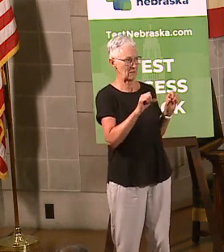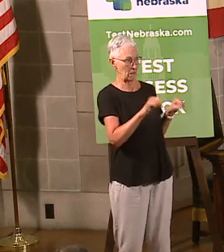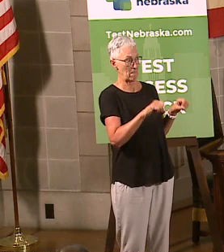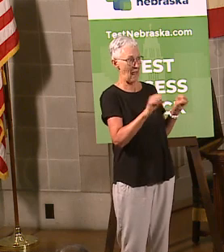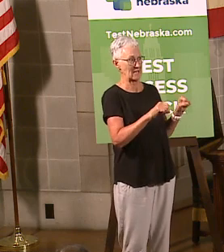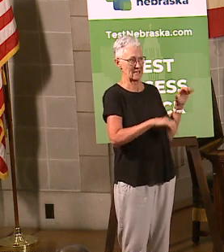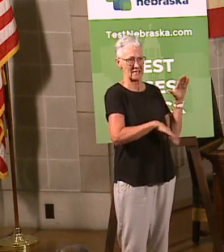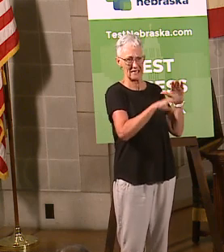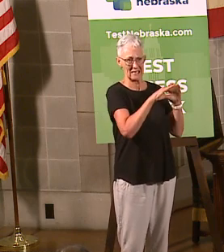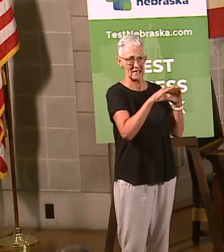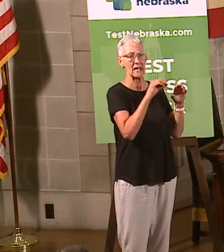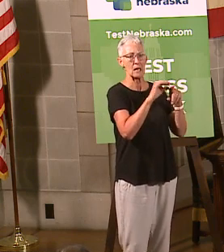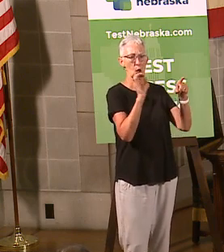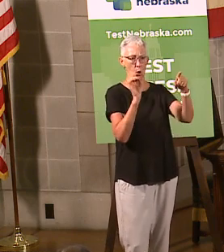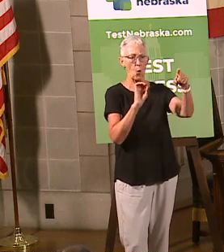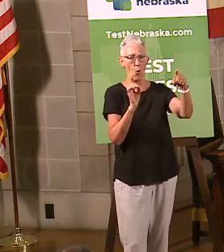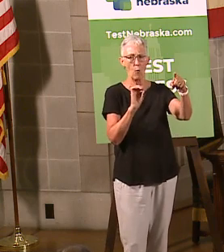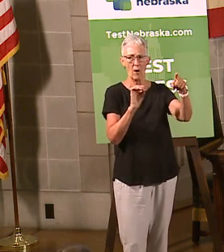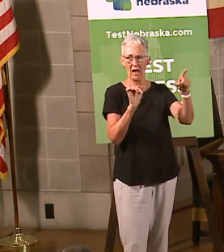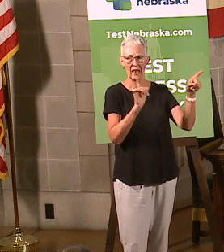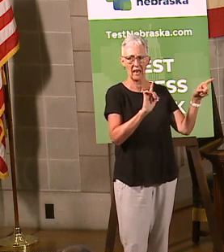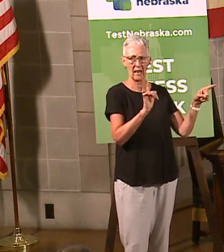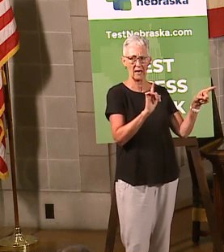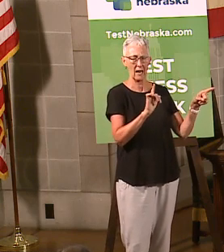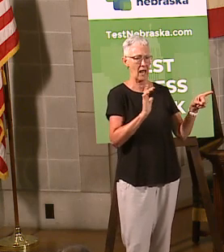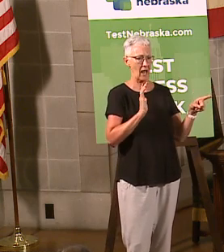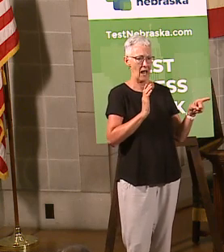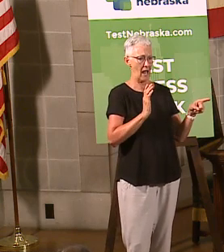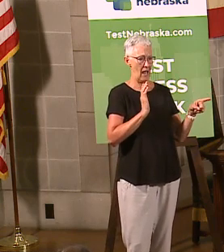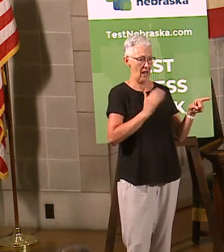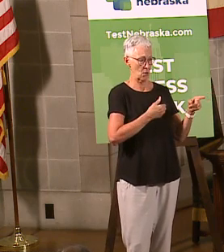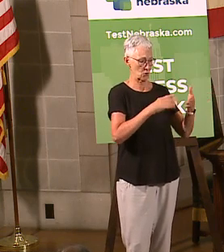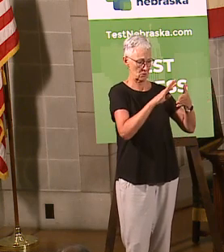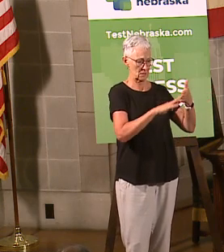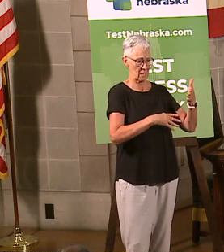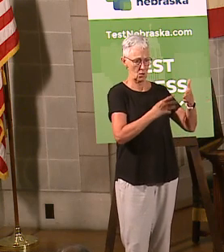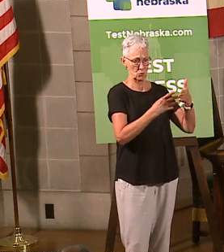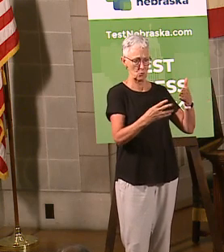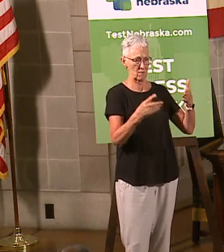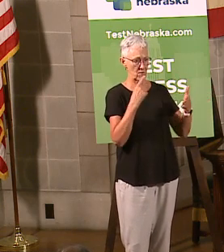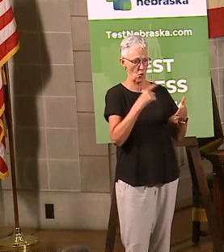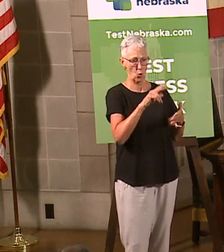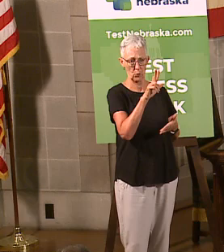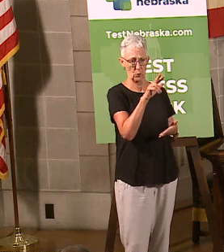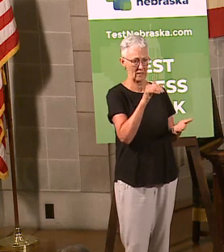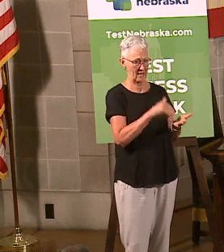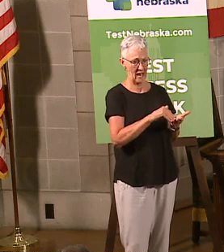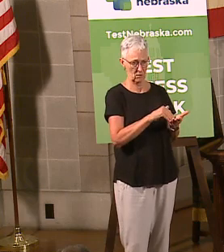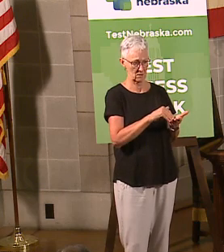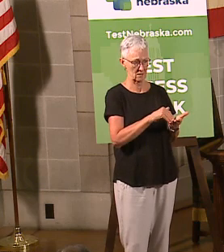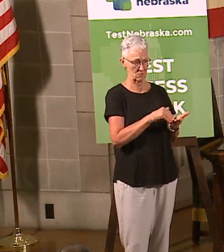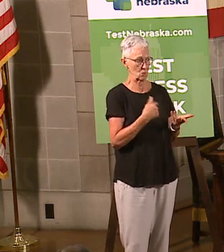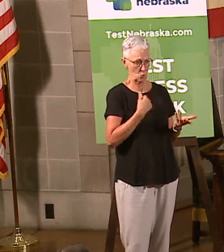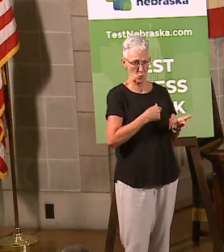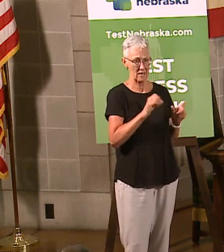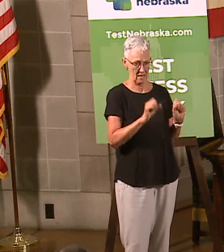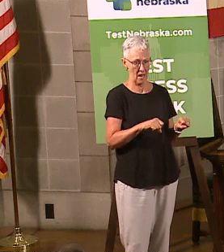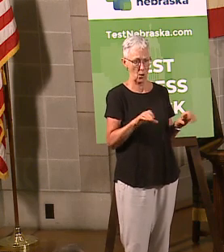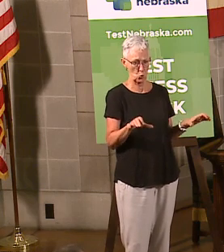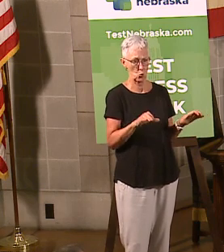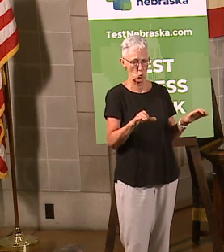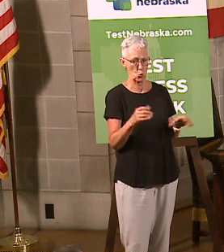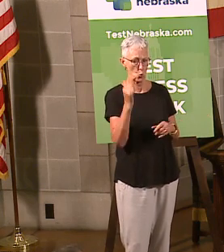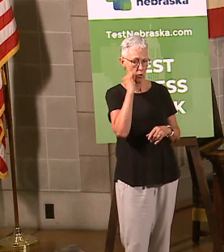Lincoln, Paul, we've got the scheduled slots for 3,000 tests a day, and we've got the lab capacity to do over 3,000 tests a